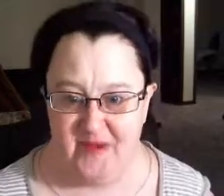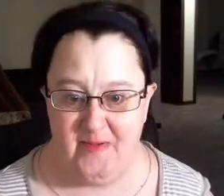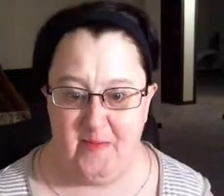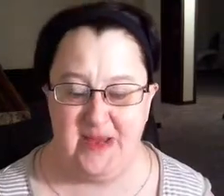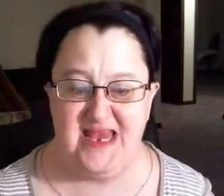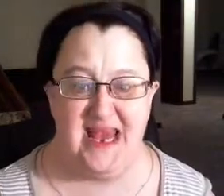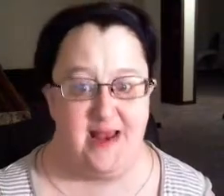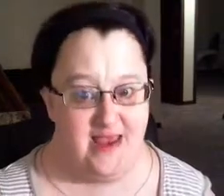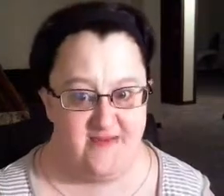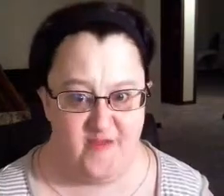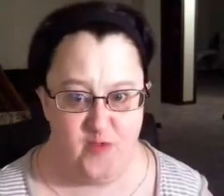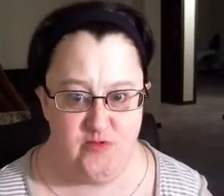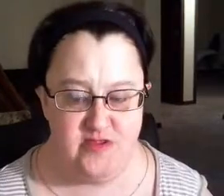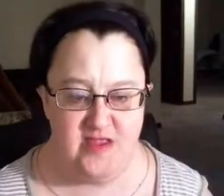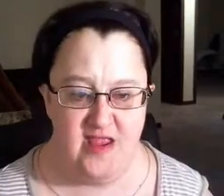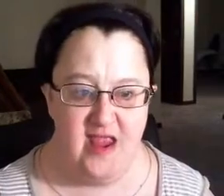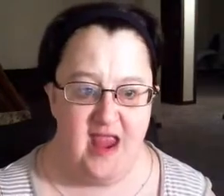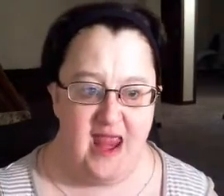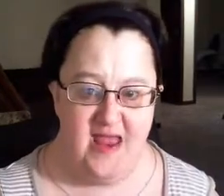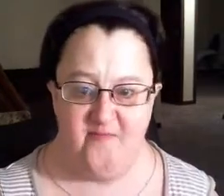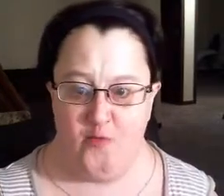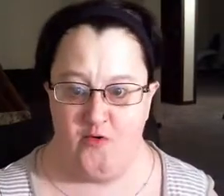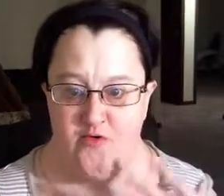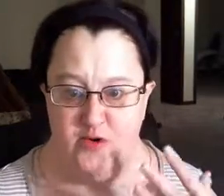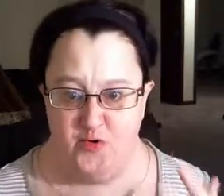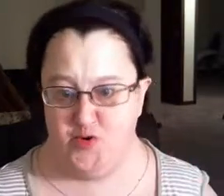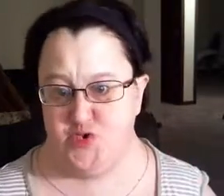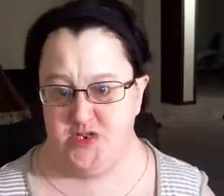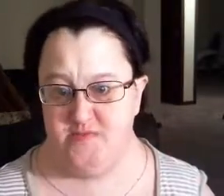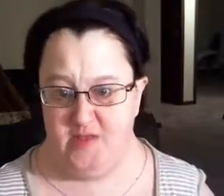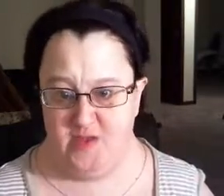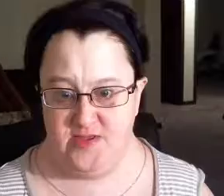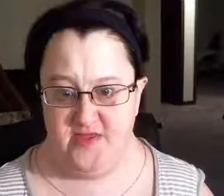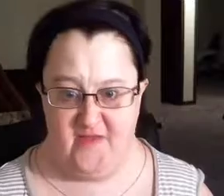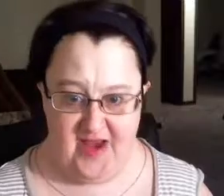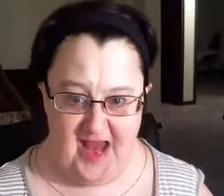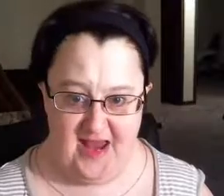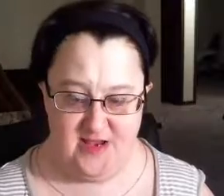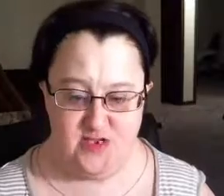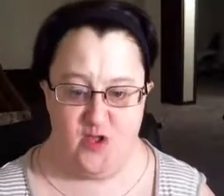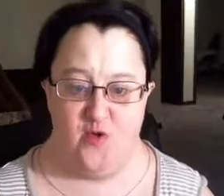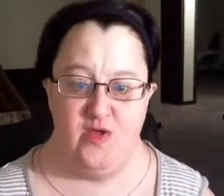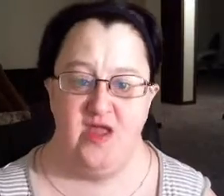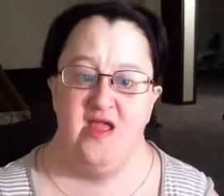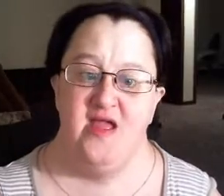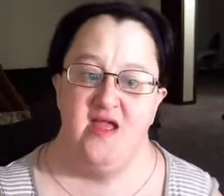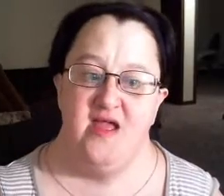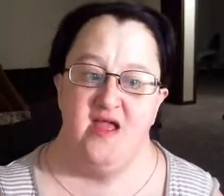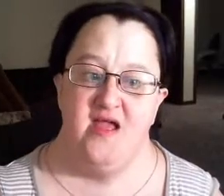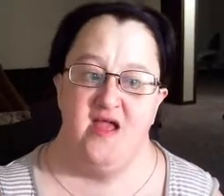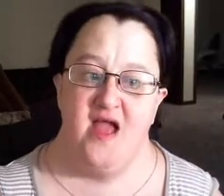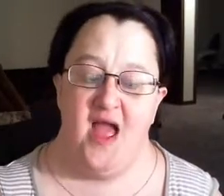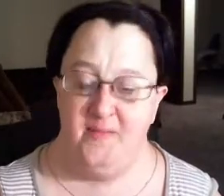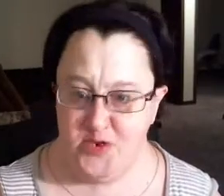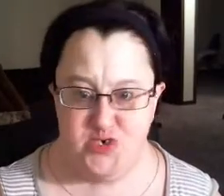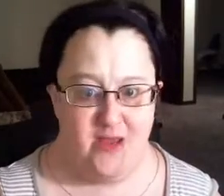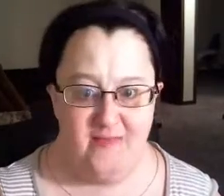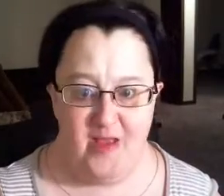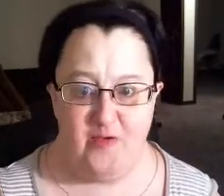me but i want to eat less of those and have more nutritious meals if i can so i'm gonna shut up now